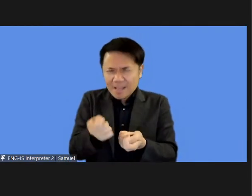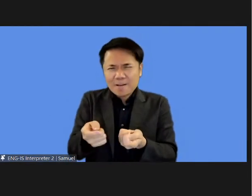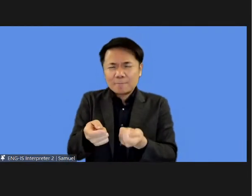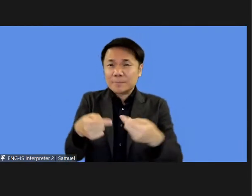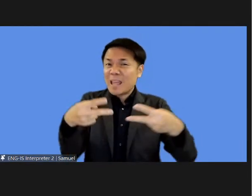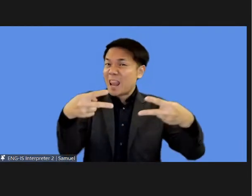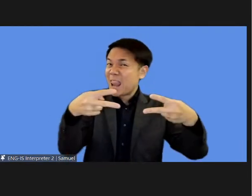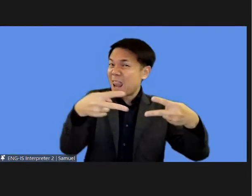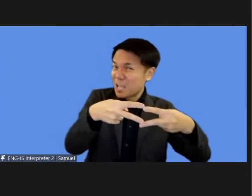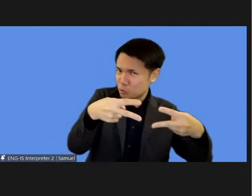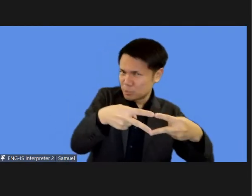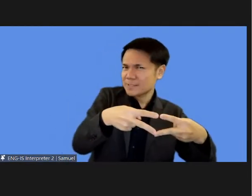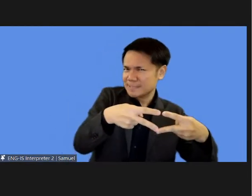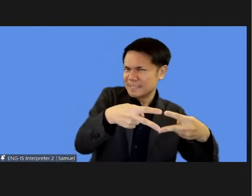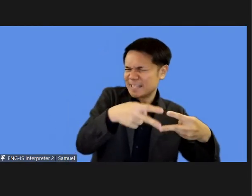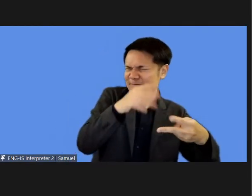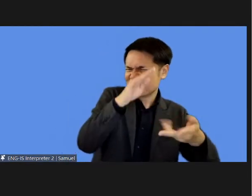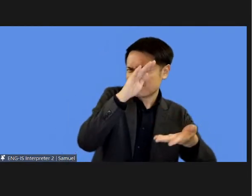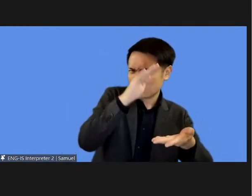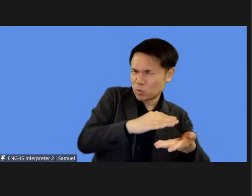save energy and reduce